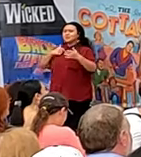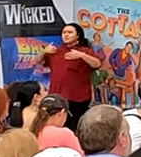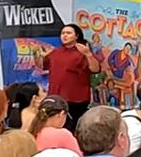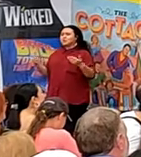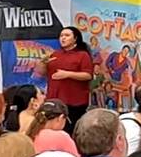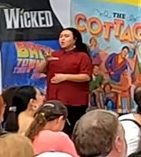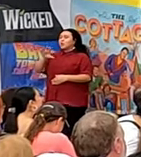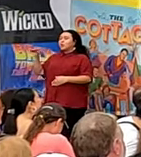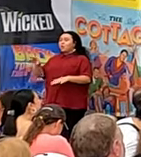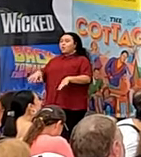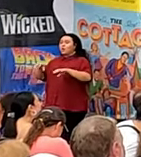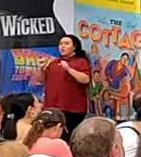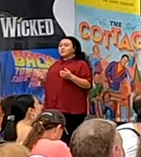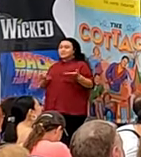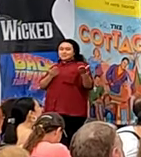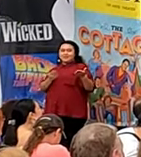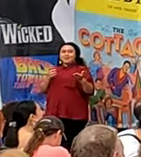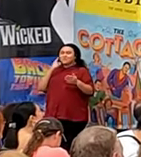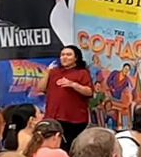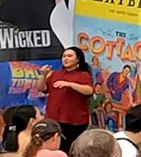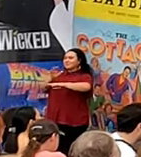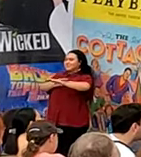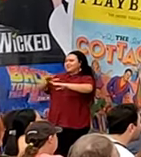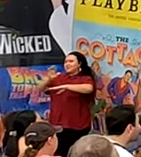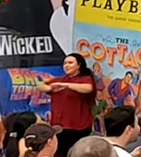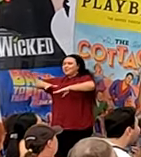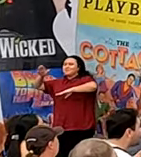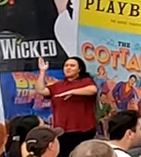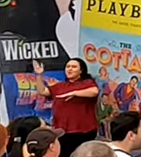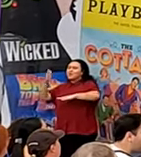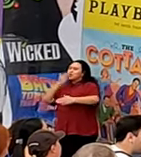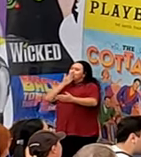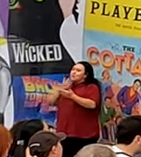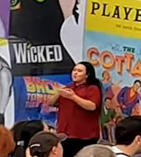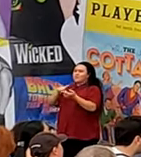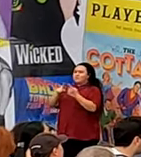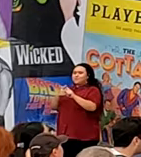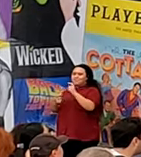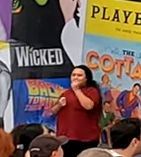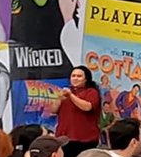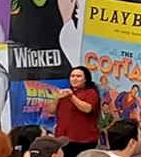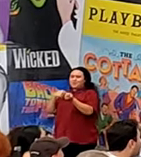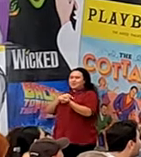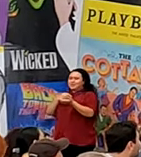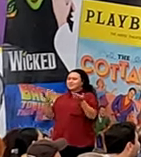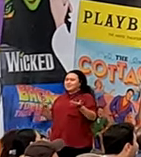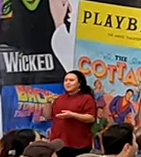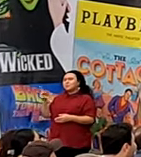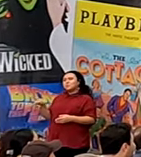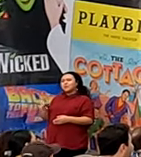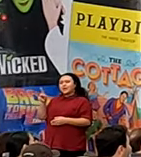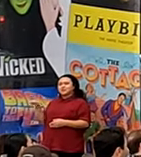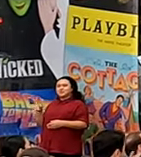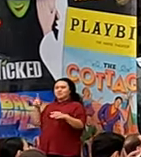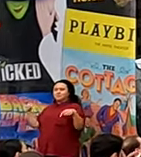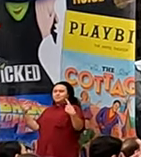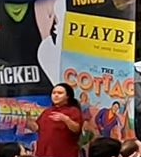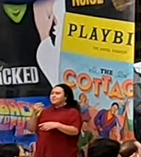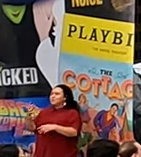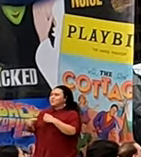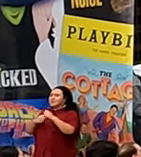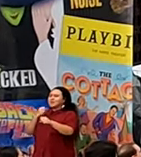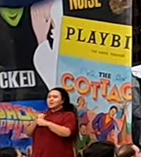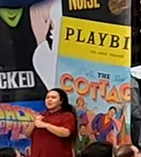my co-host, First Stages on Broadway. She's been a good friend to us all here at Prudential for a few years now. You know her